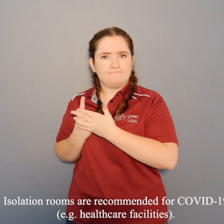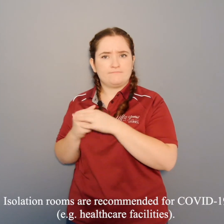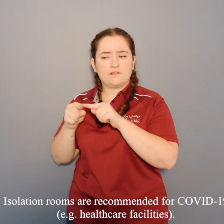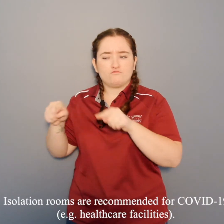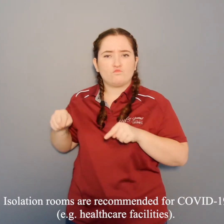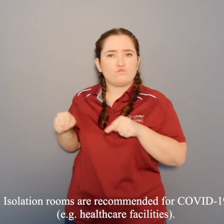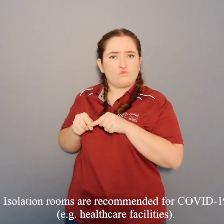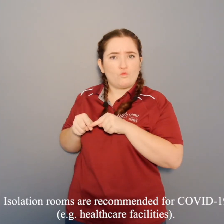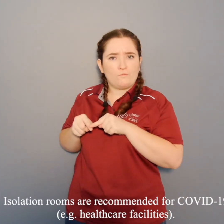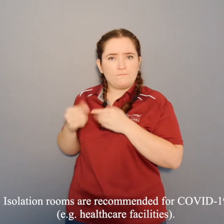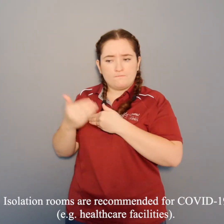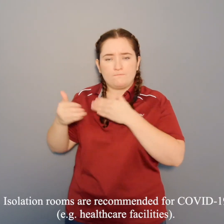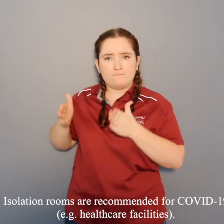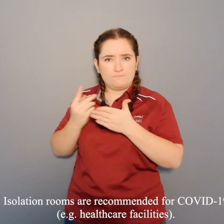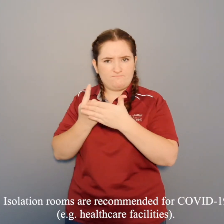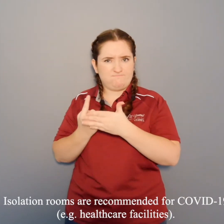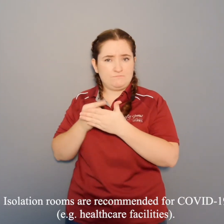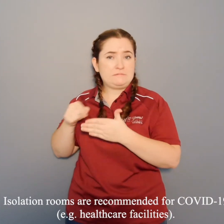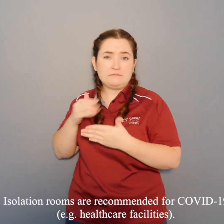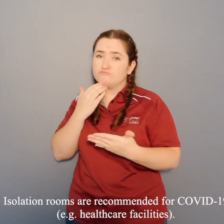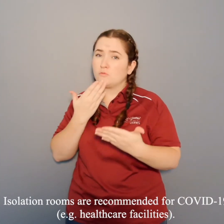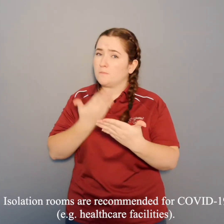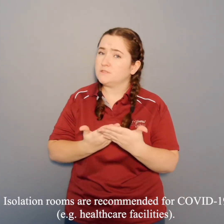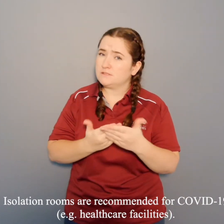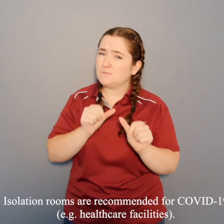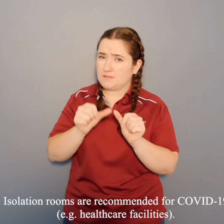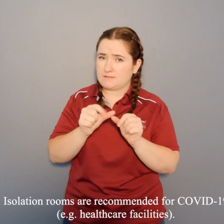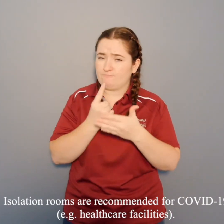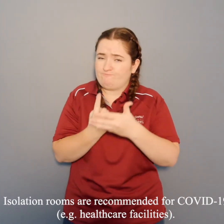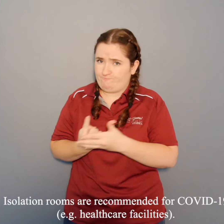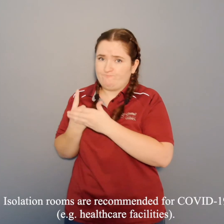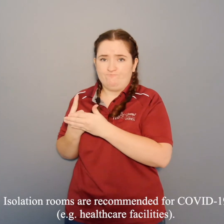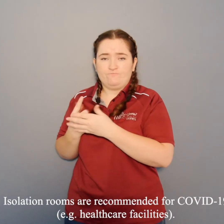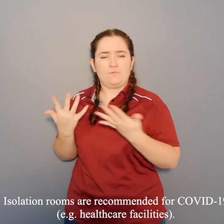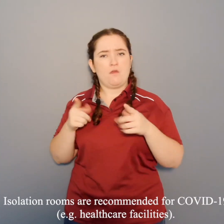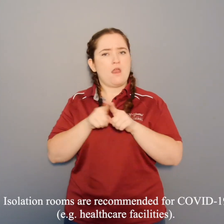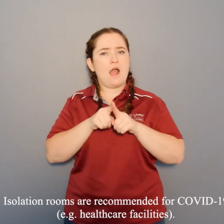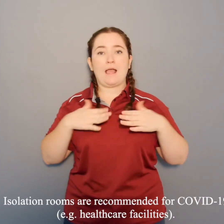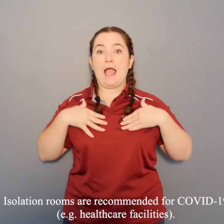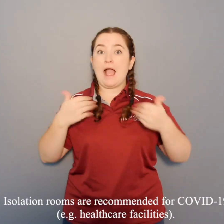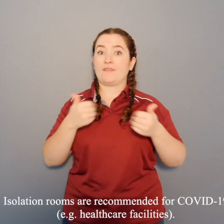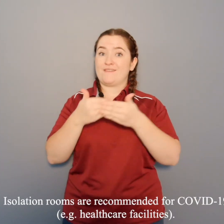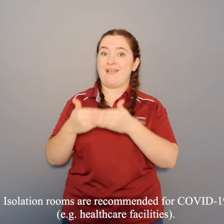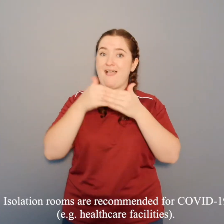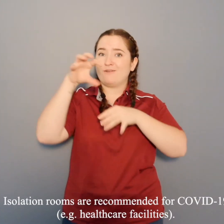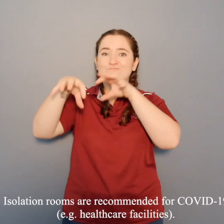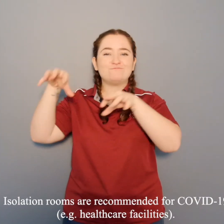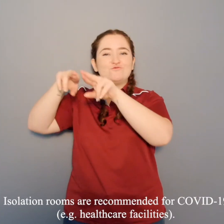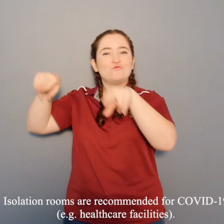Isolation rooms are recommended for COVID-19. For example, healthcare facilities